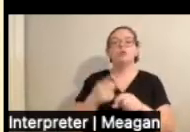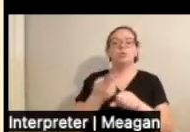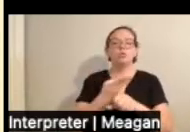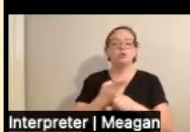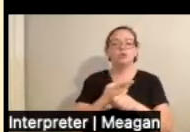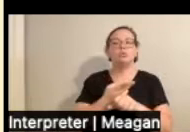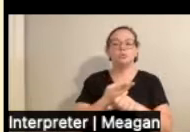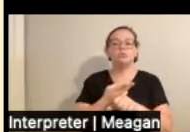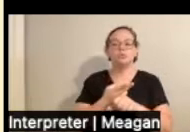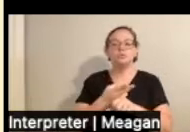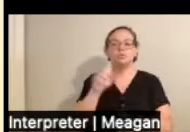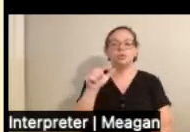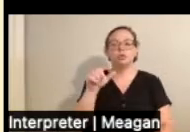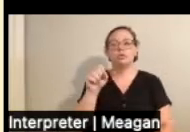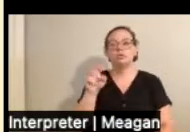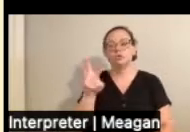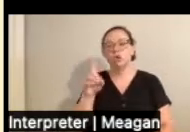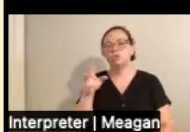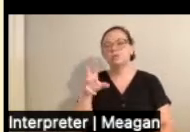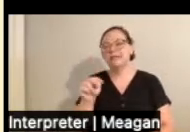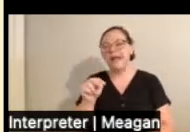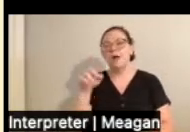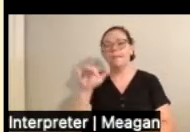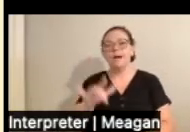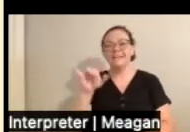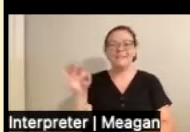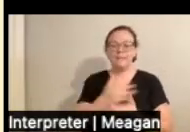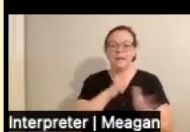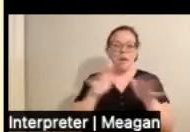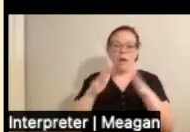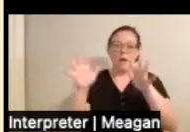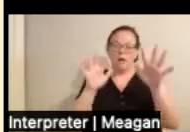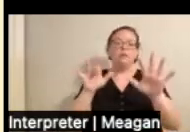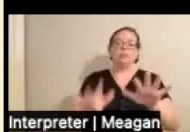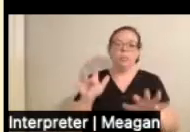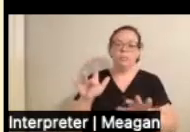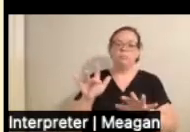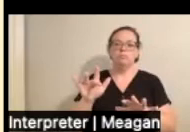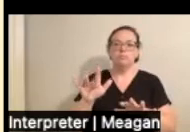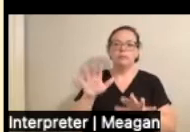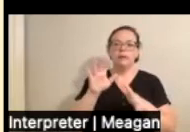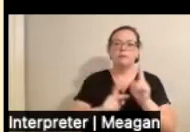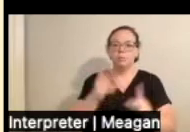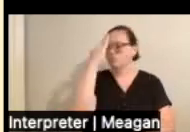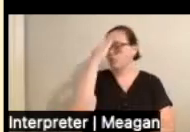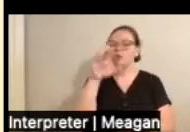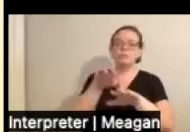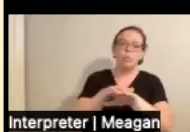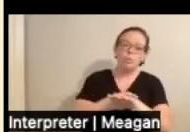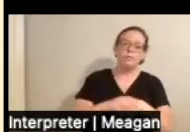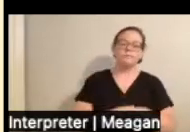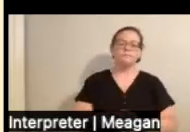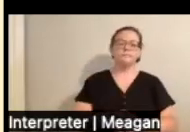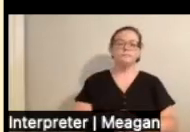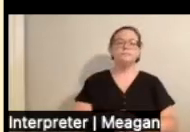button in the Zoom reactions if things are moving too fast. Also, be aware that people may have